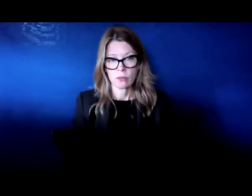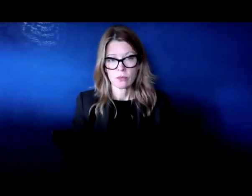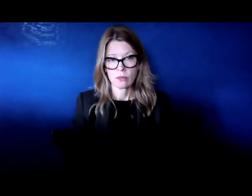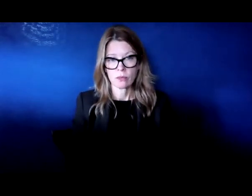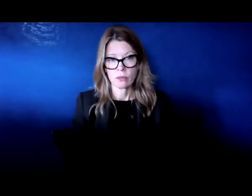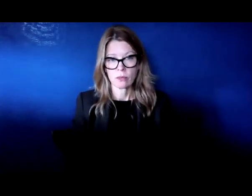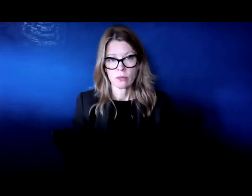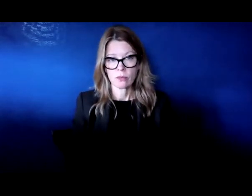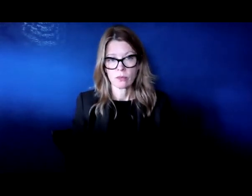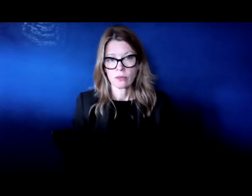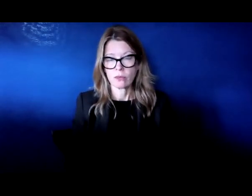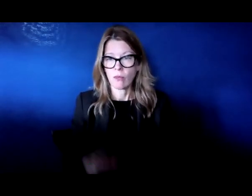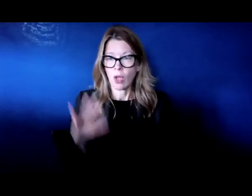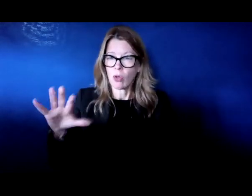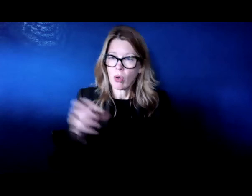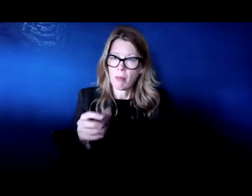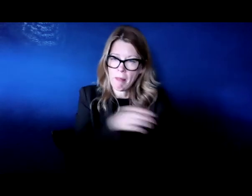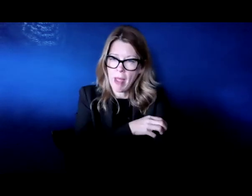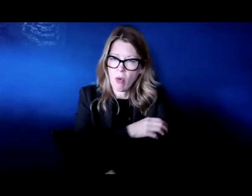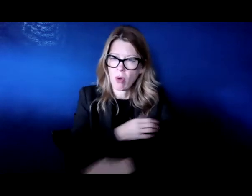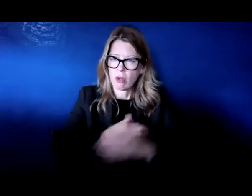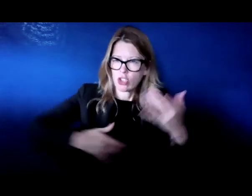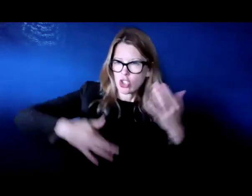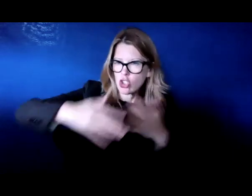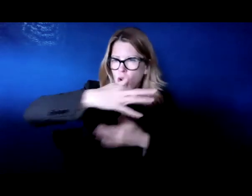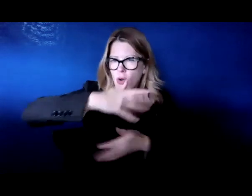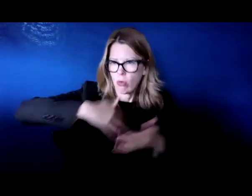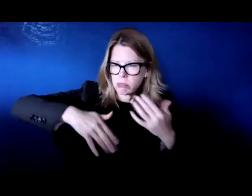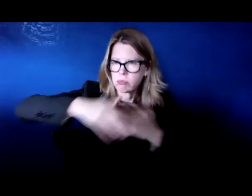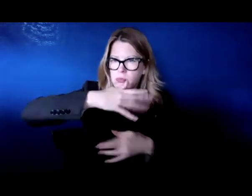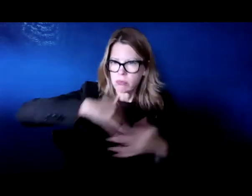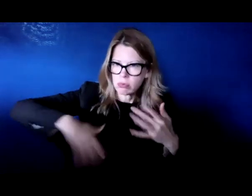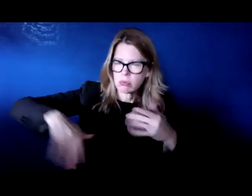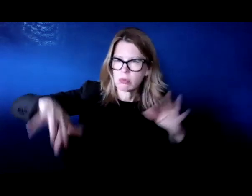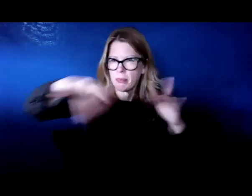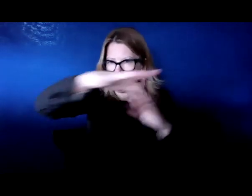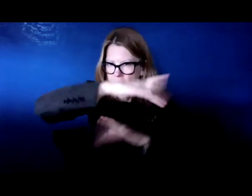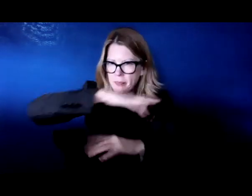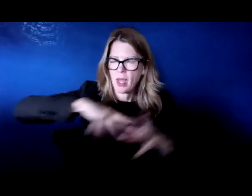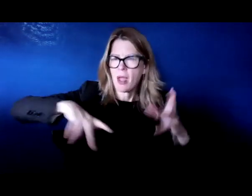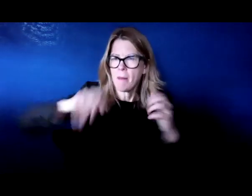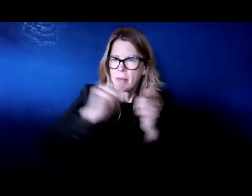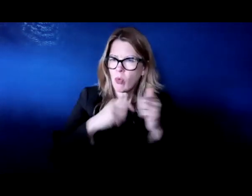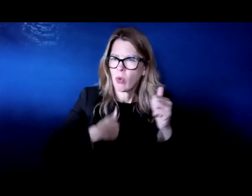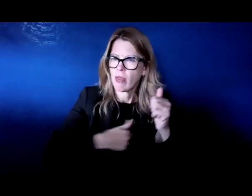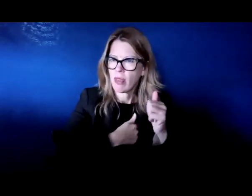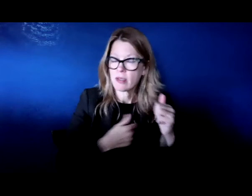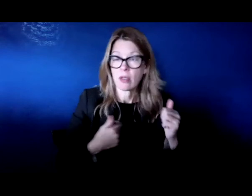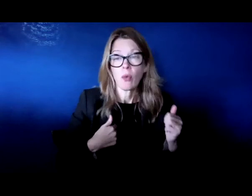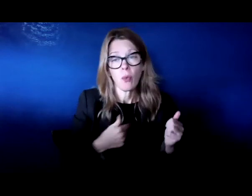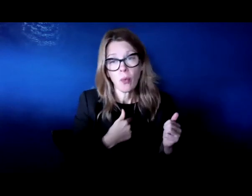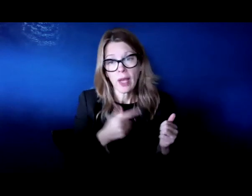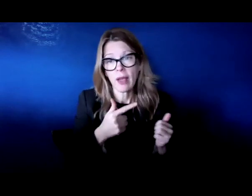Stir up your power, O Lord, and with great might come among us. And, because we are sorely hindered by